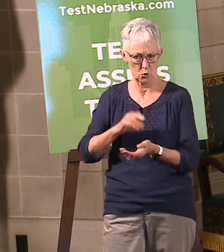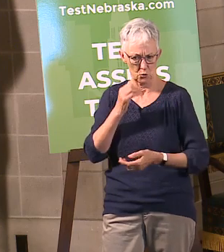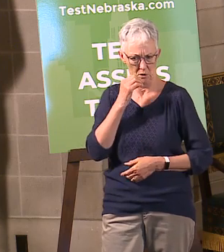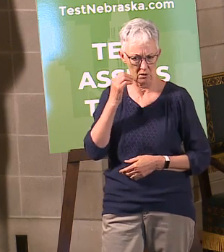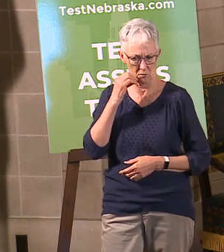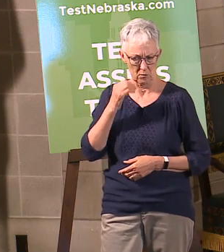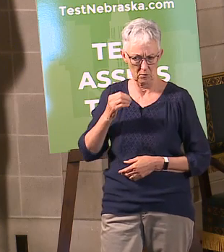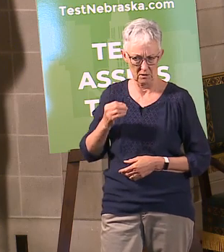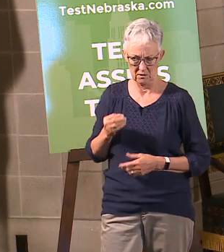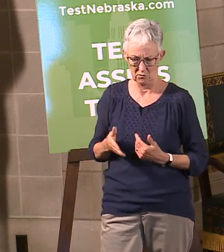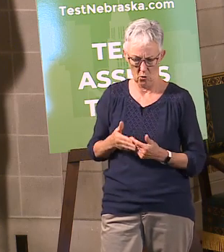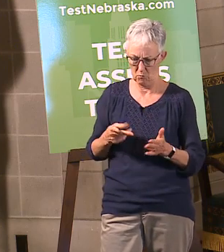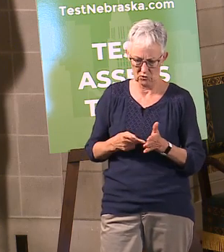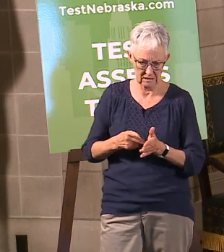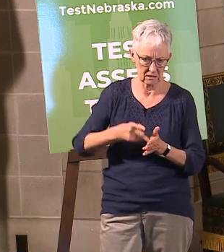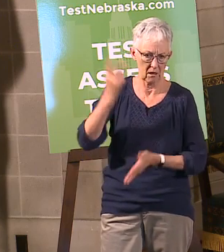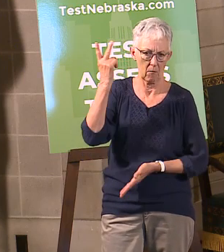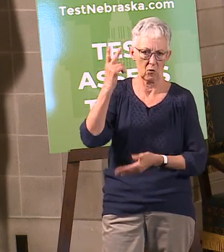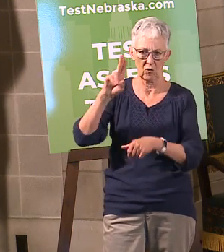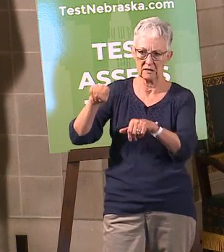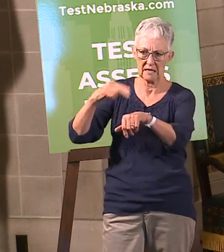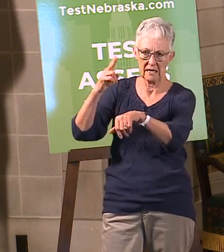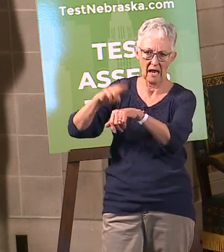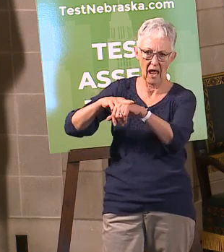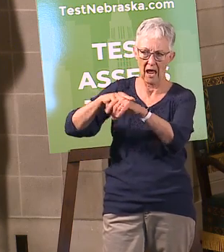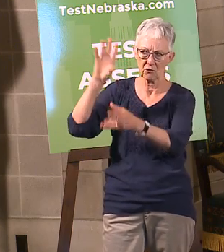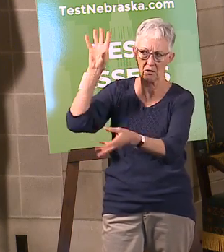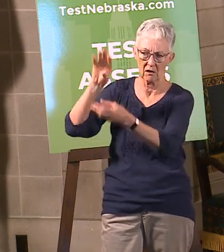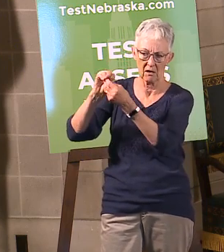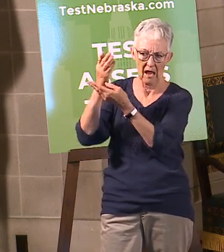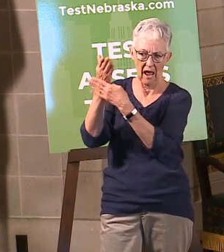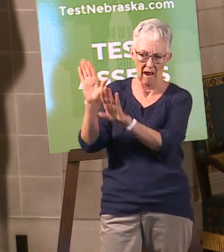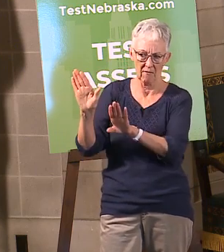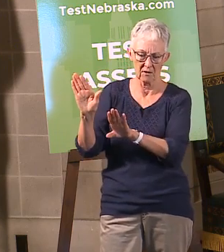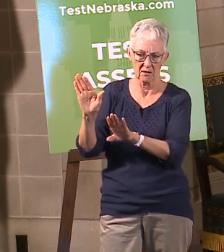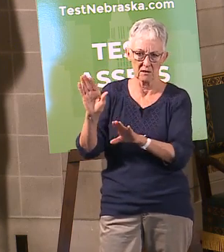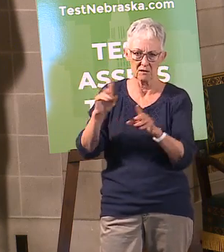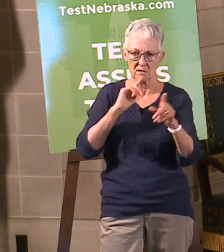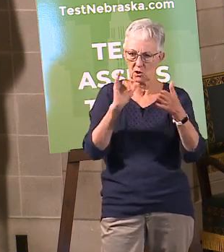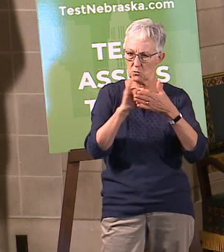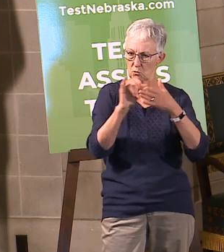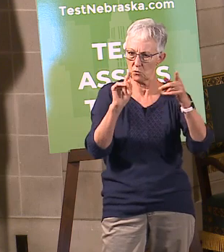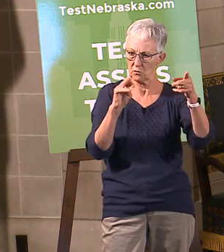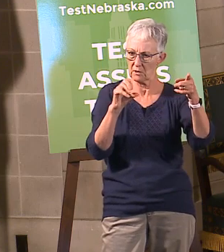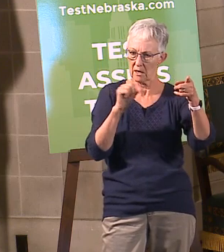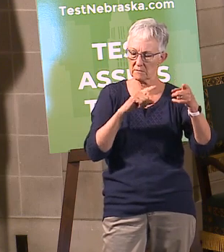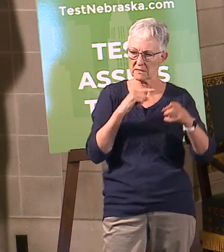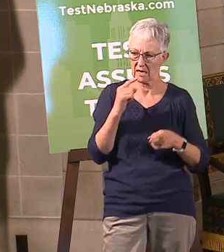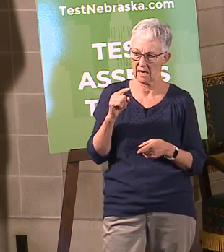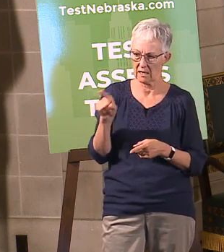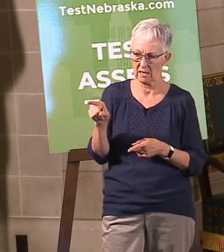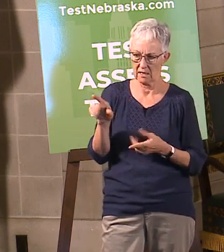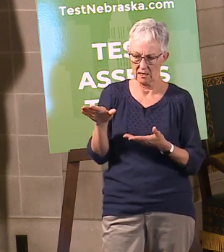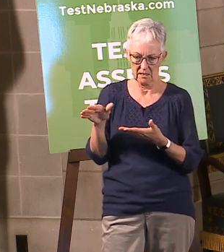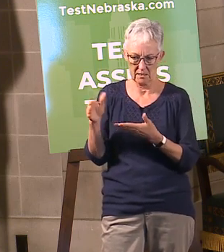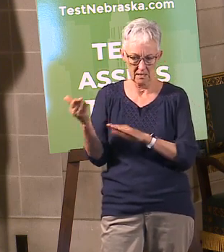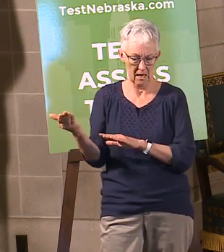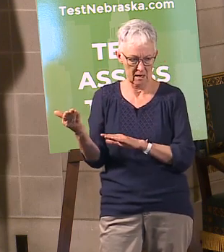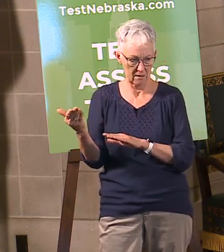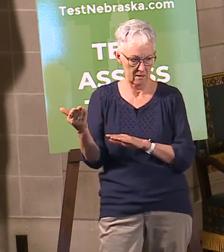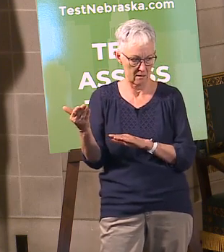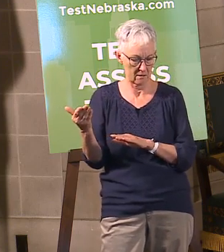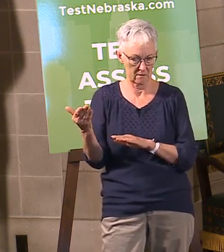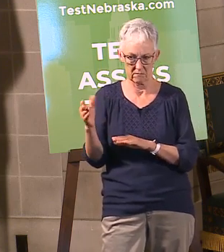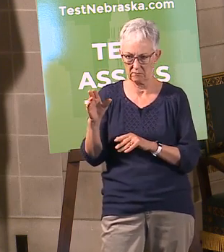fact, almost double, according to a New York Times report that said long-term care facilities make up 35% of the nation's death rate, while Nebraska